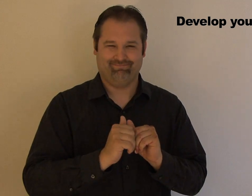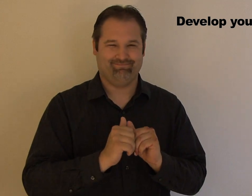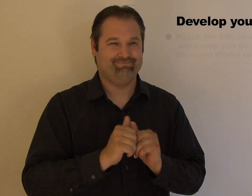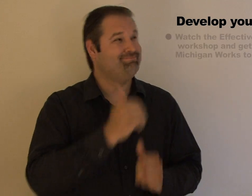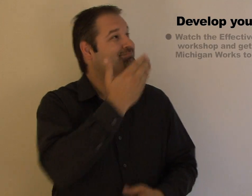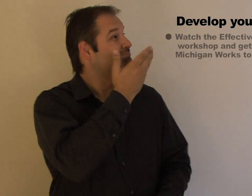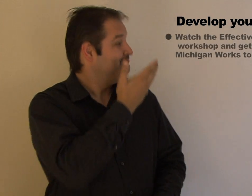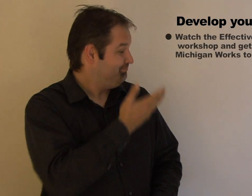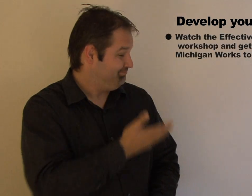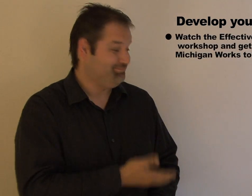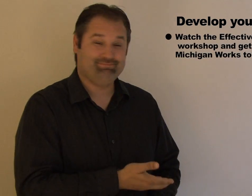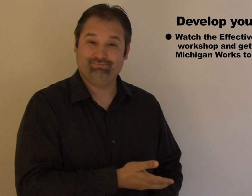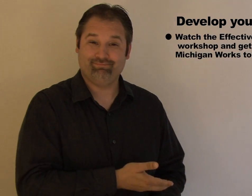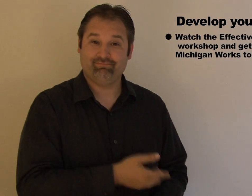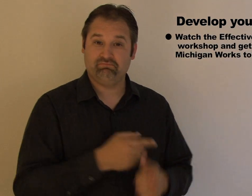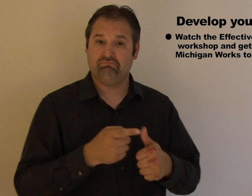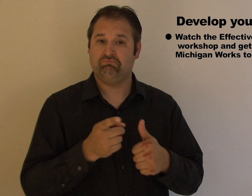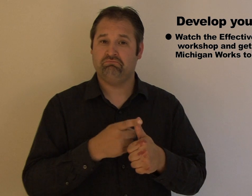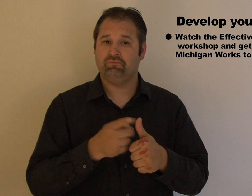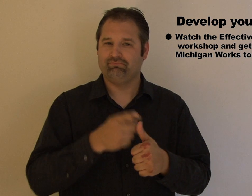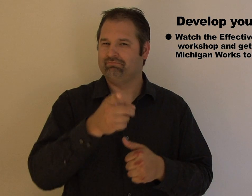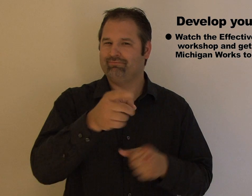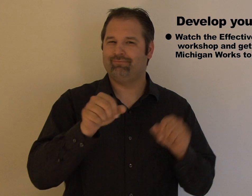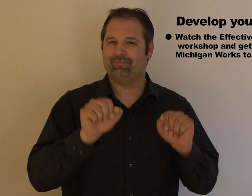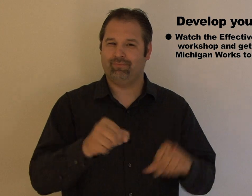Here are some ways to develop an effective resume.